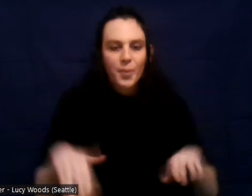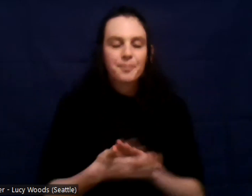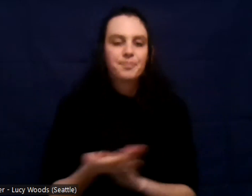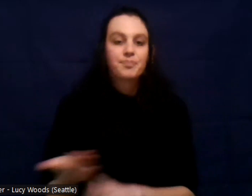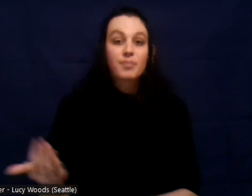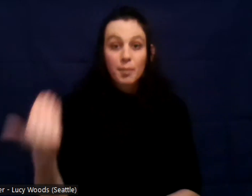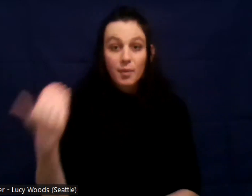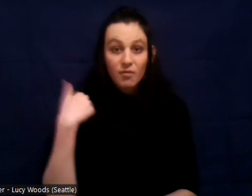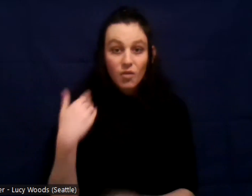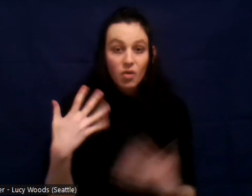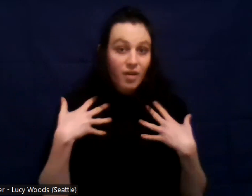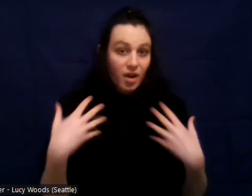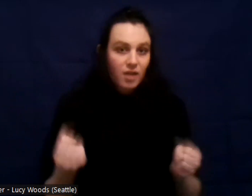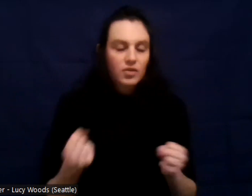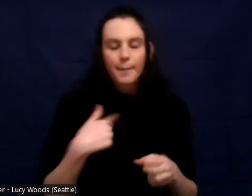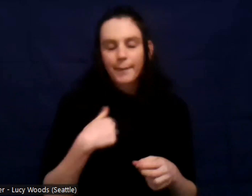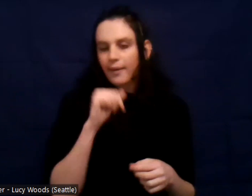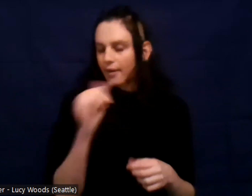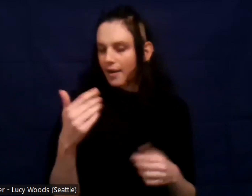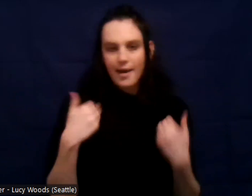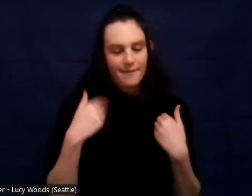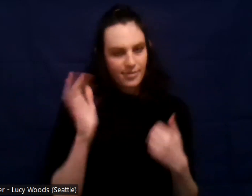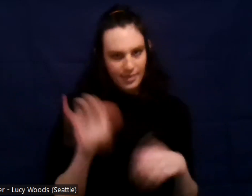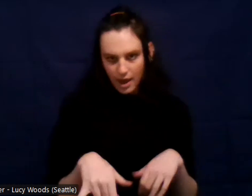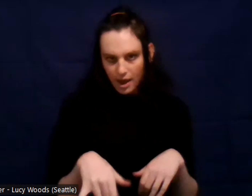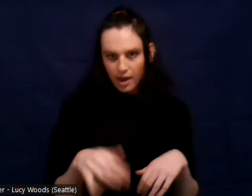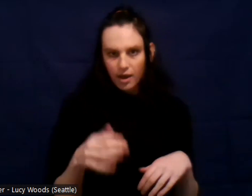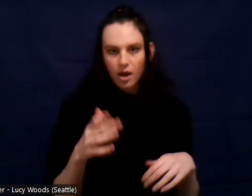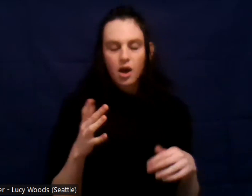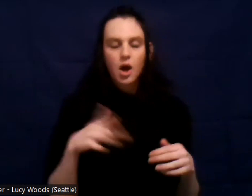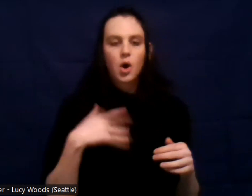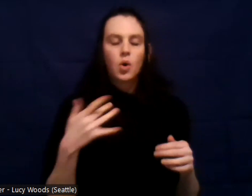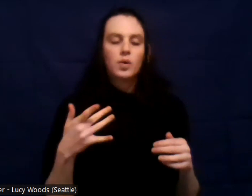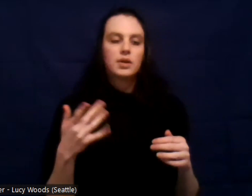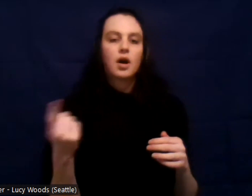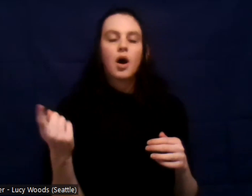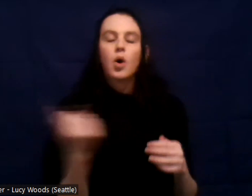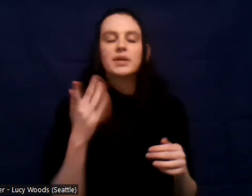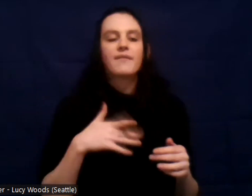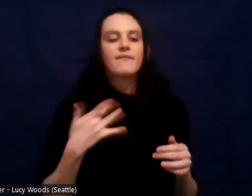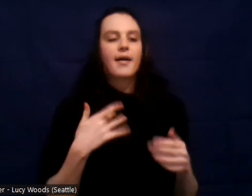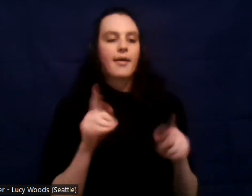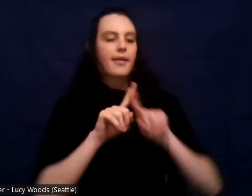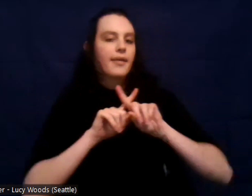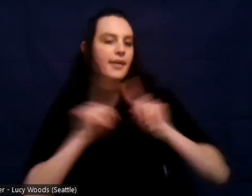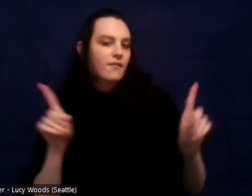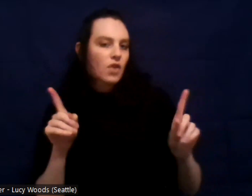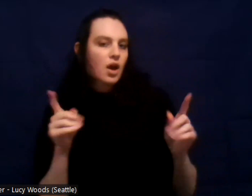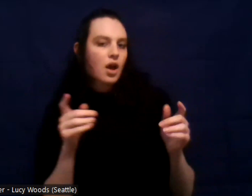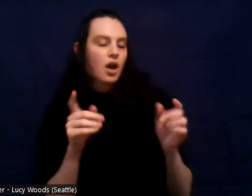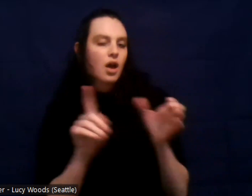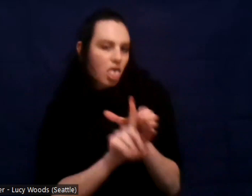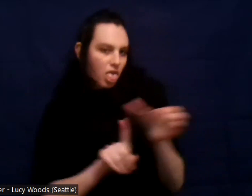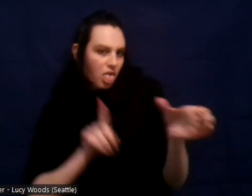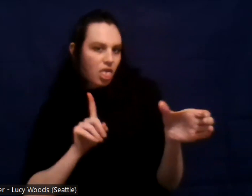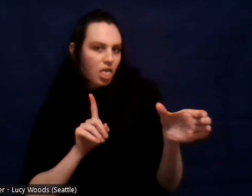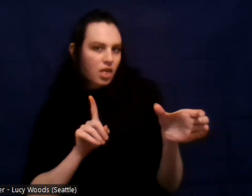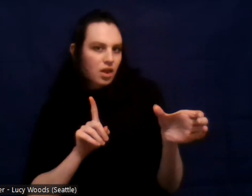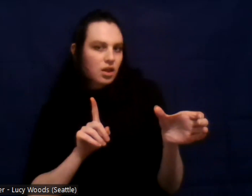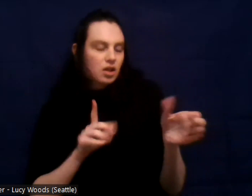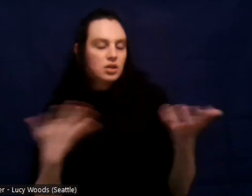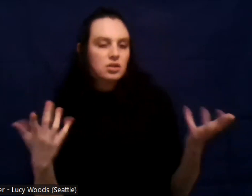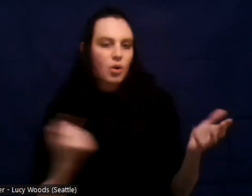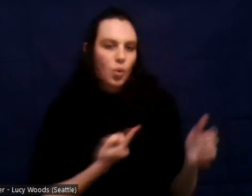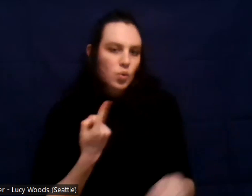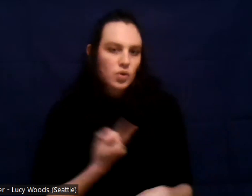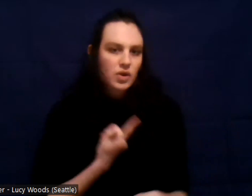to recovery. I always felt different from, I always felt like I was in